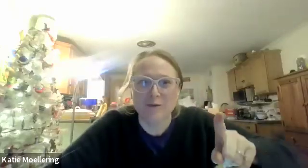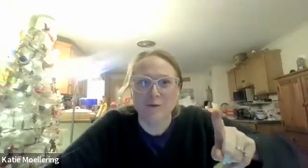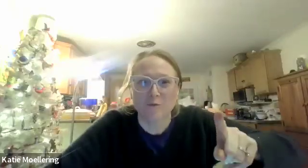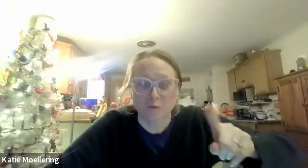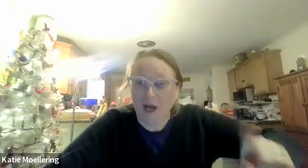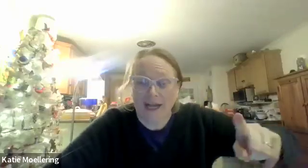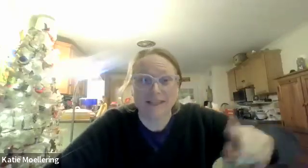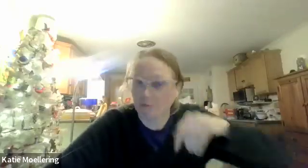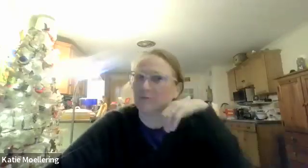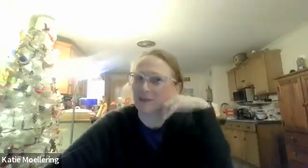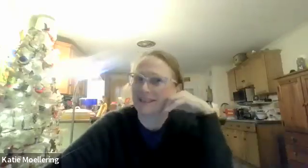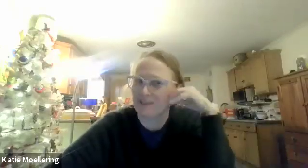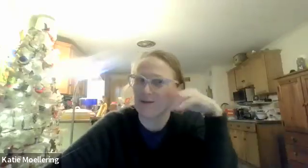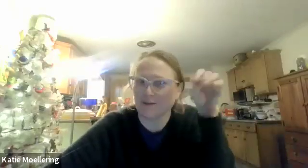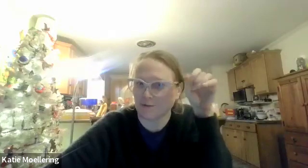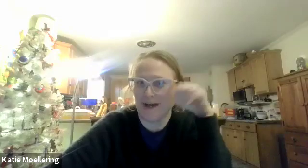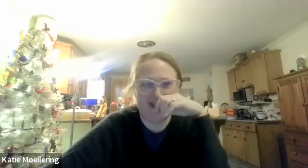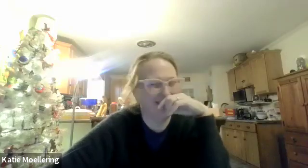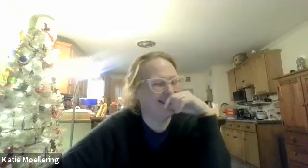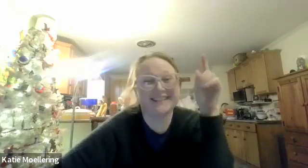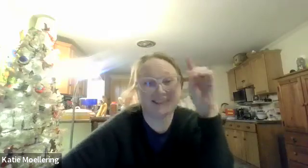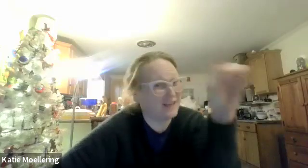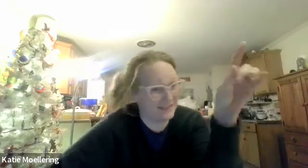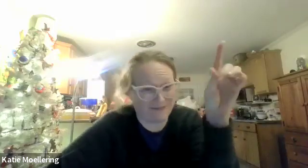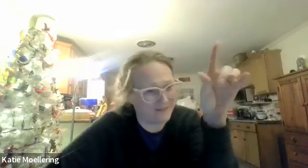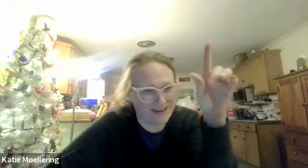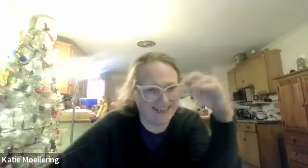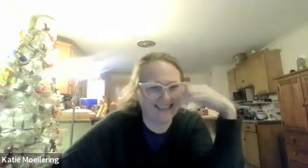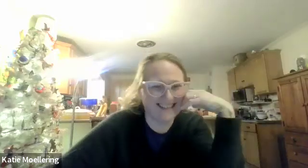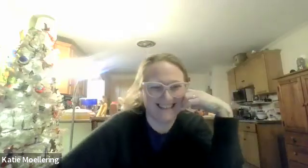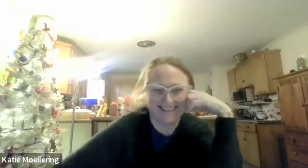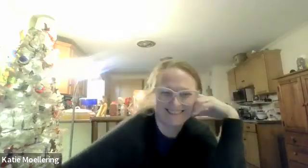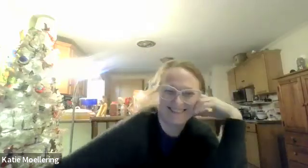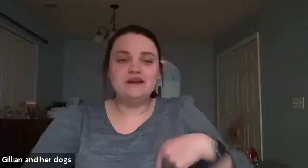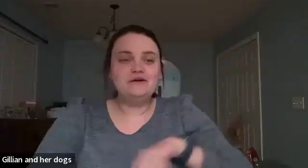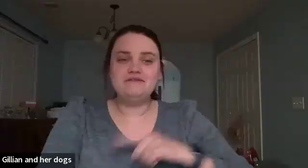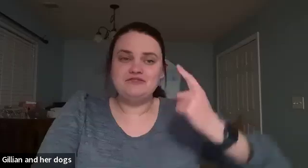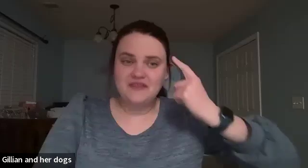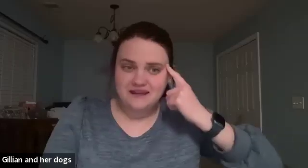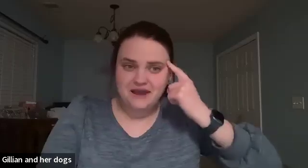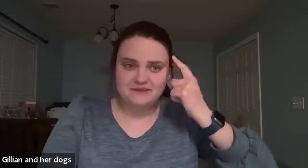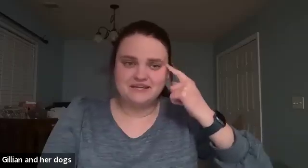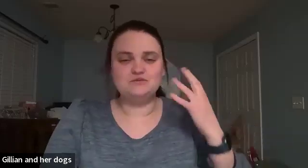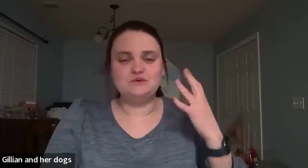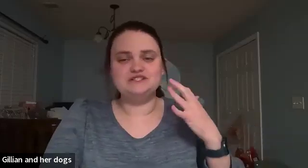new run. Like we really do use run in a lot of different ways. Well, and we don't ever think about it because we're